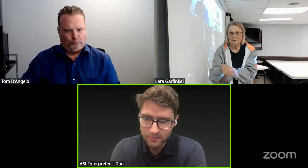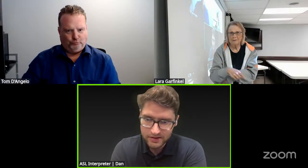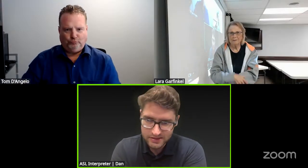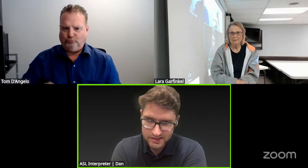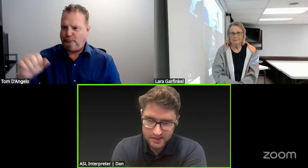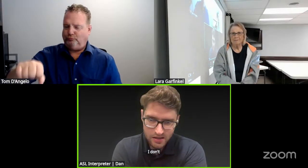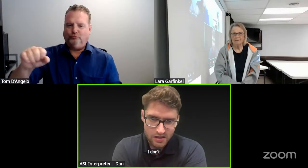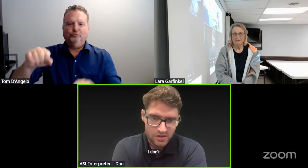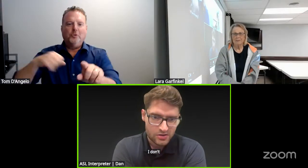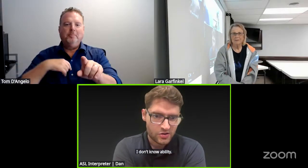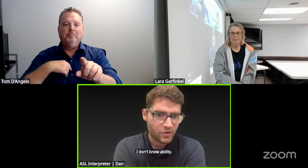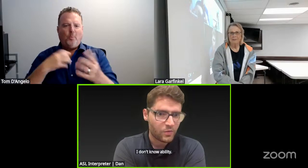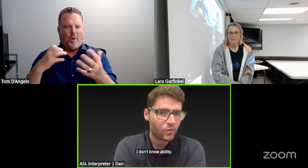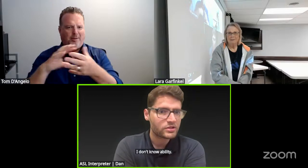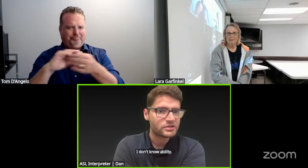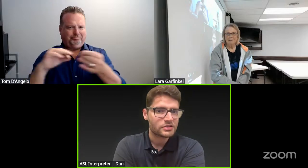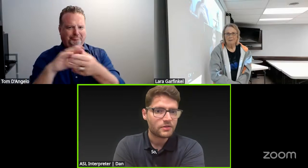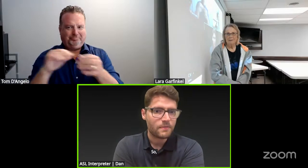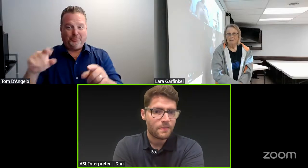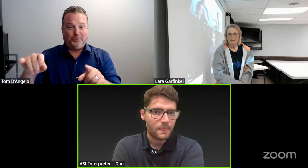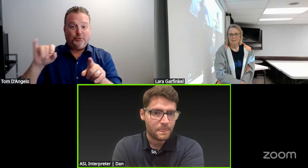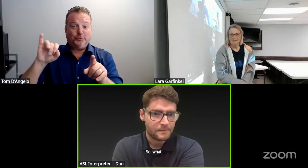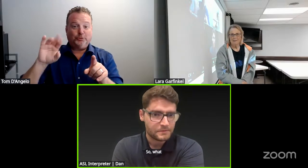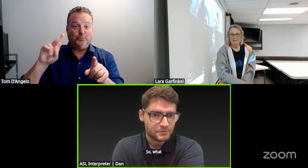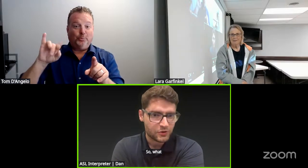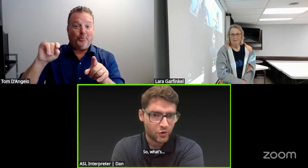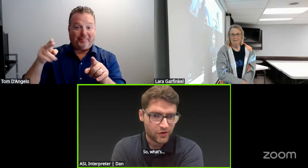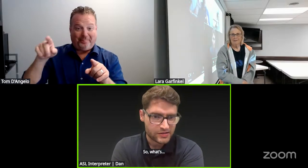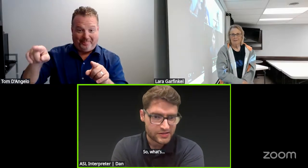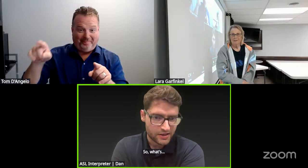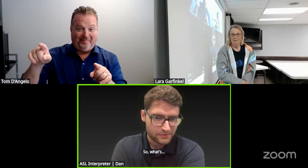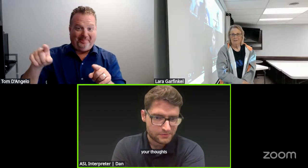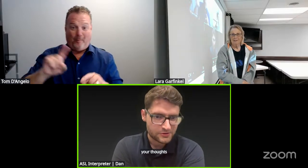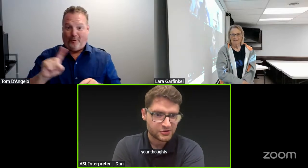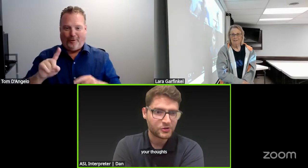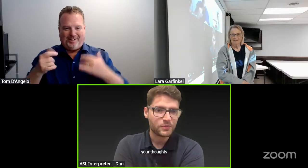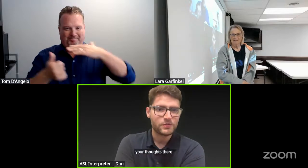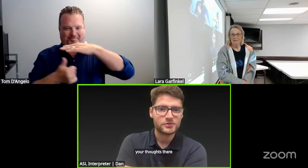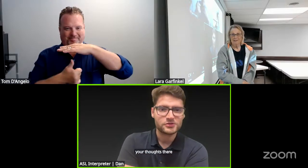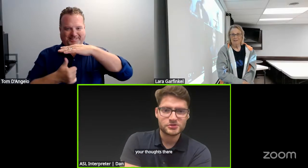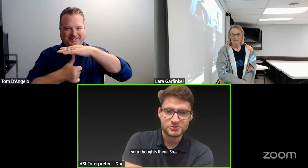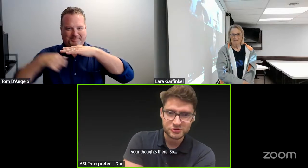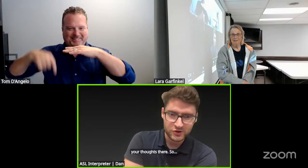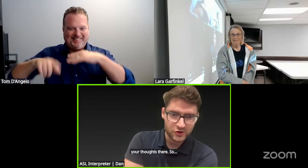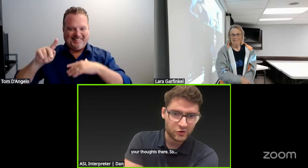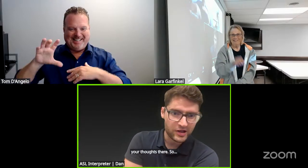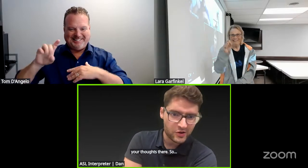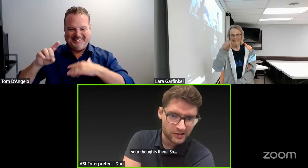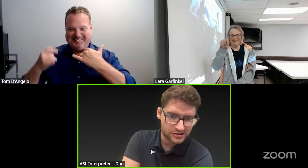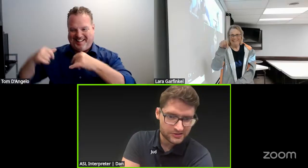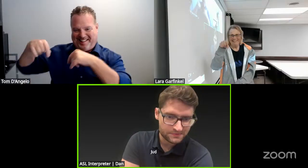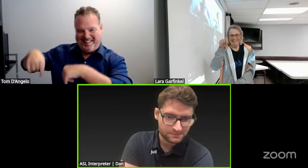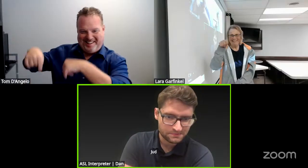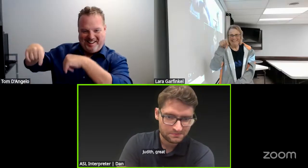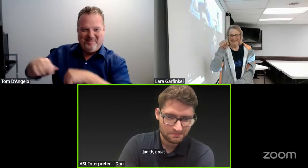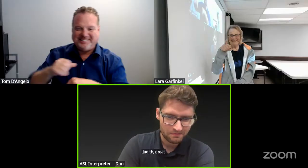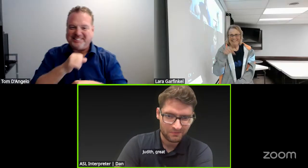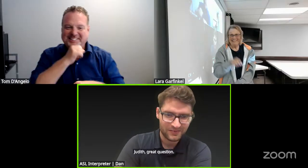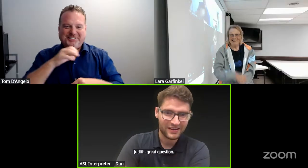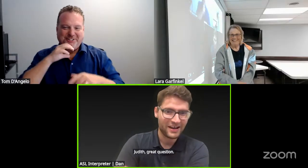Agile ability. So, what's your thoughts there? So, Judith, great question.